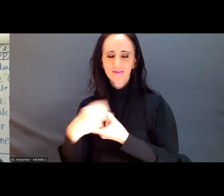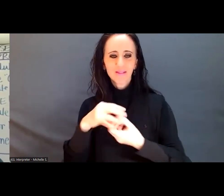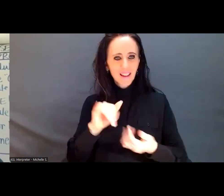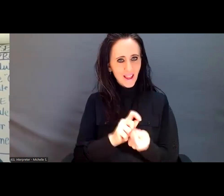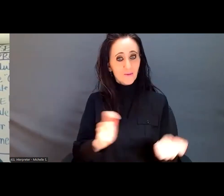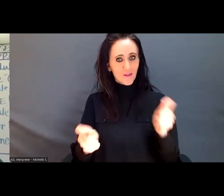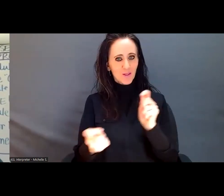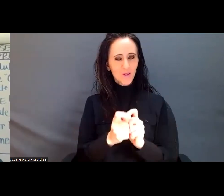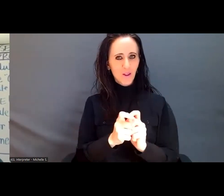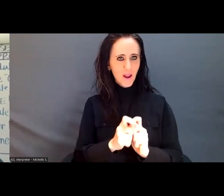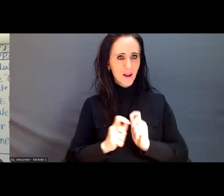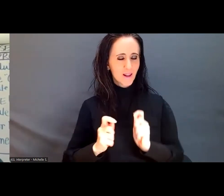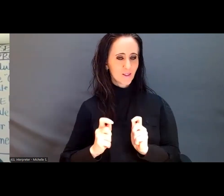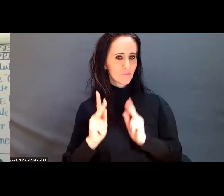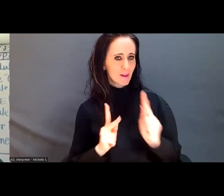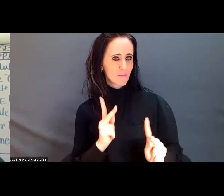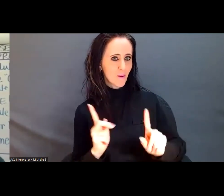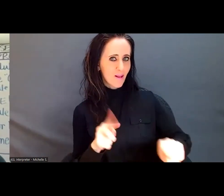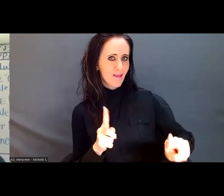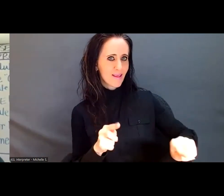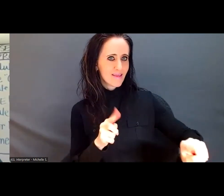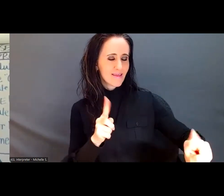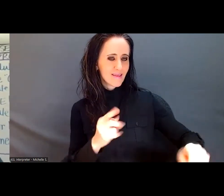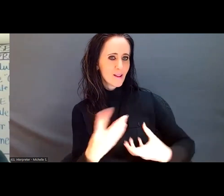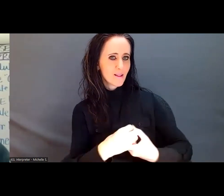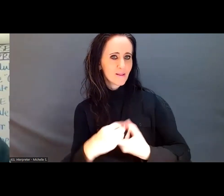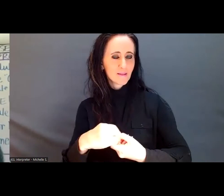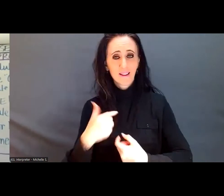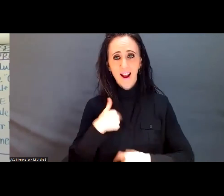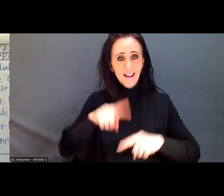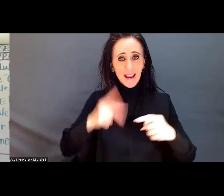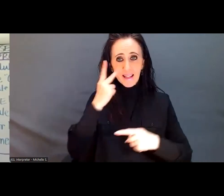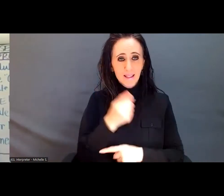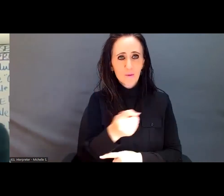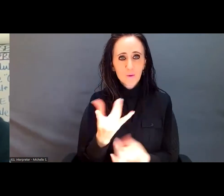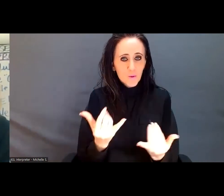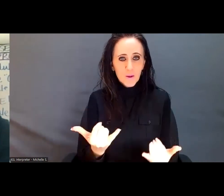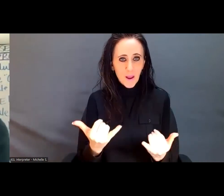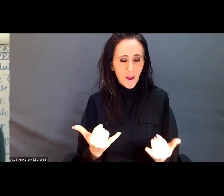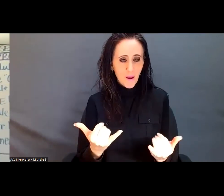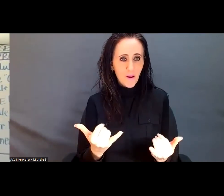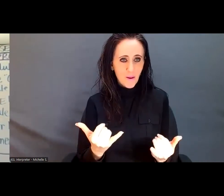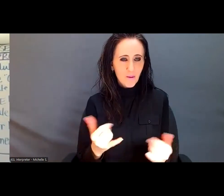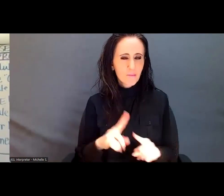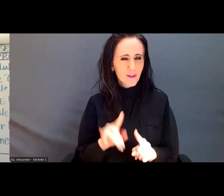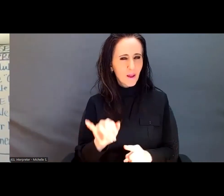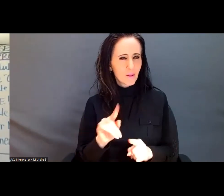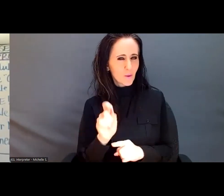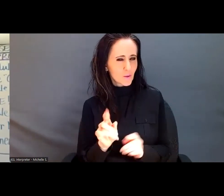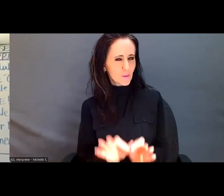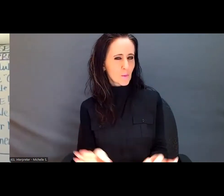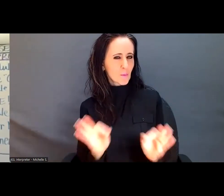not, I can't see you right now. Yeah, you look beautiful. Nice one. Hand